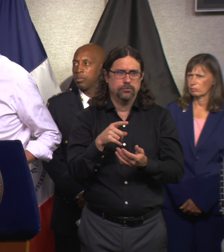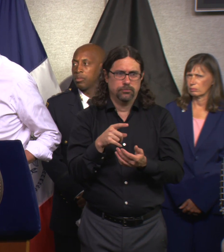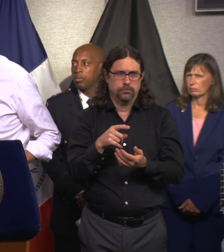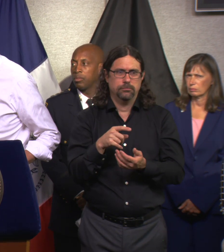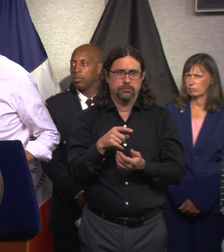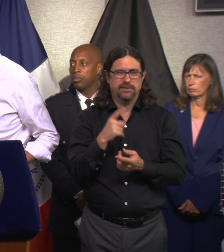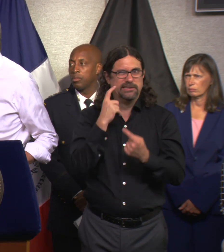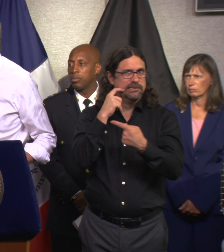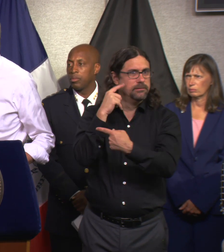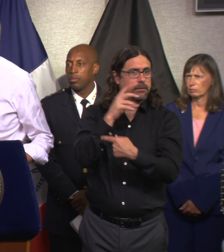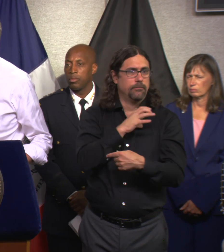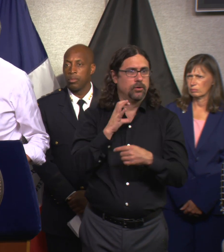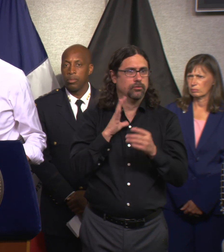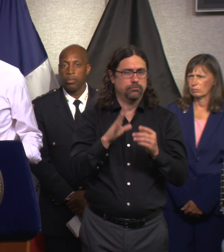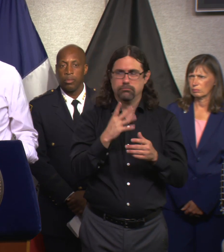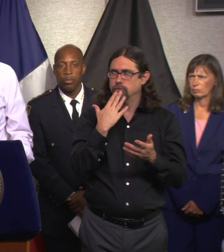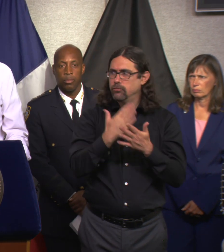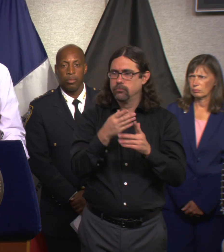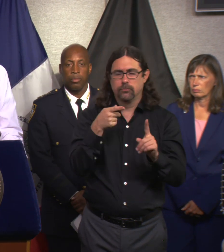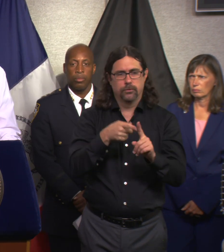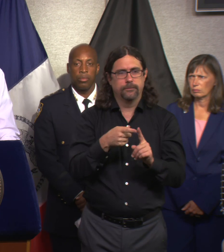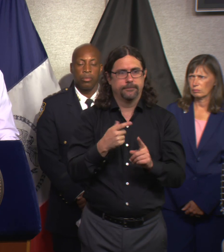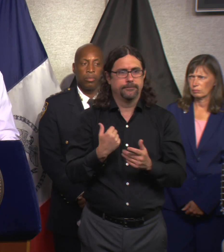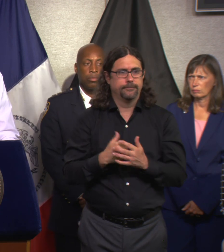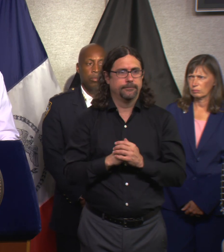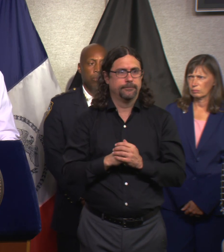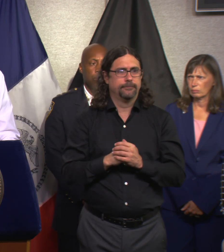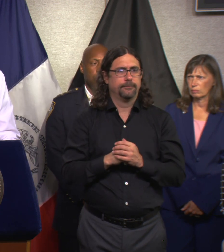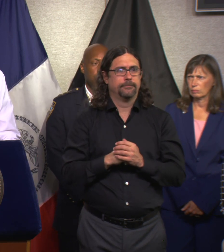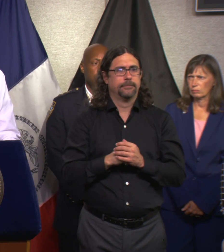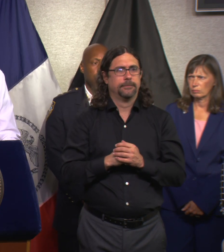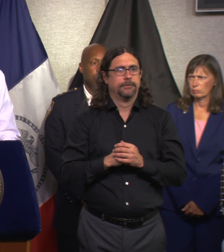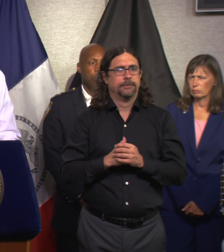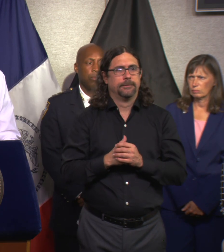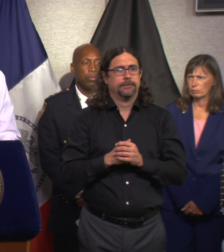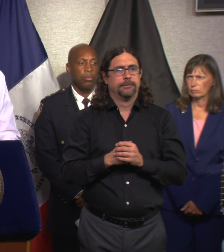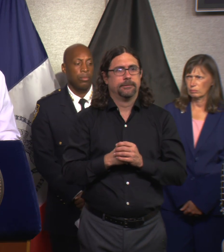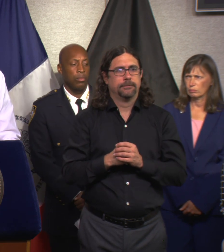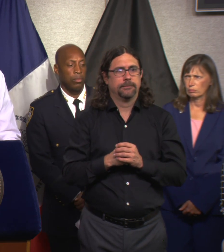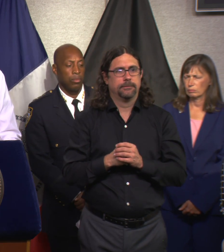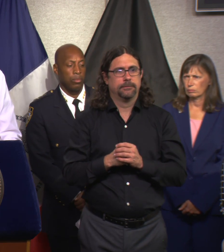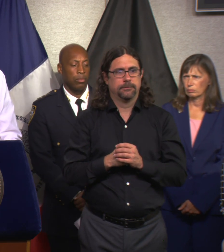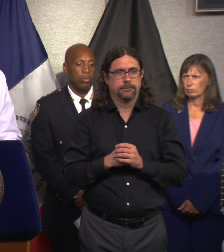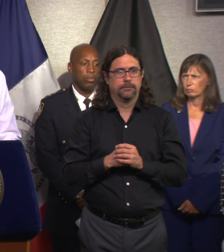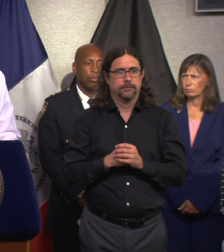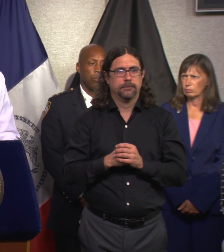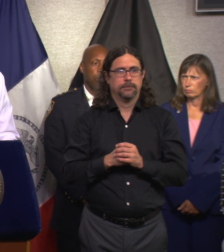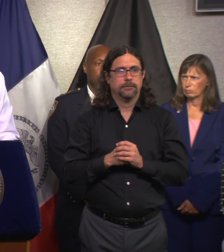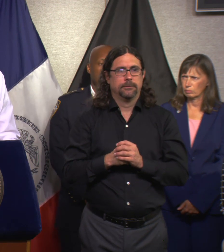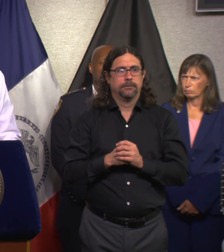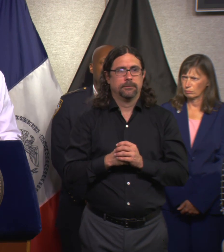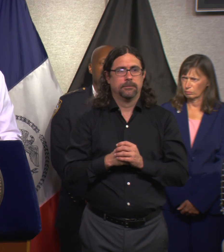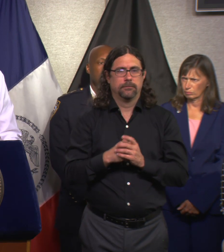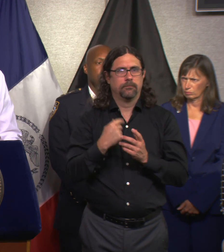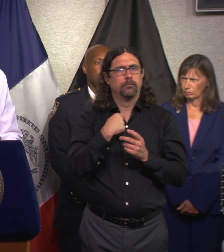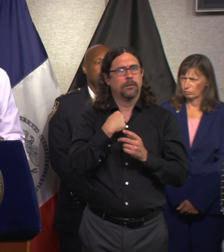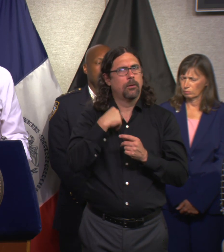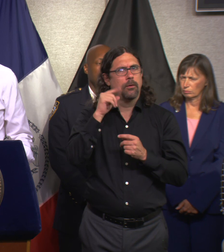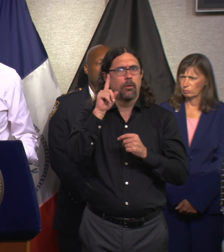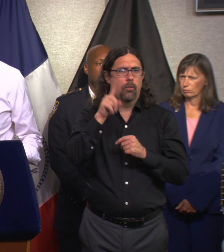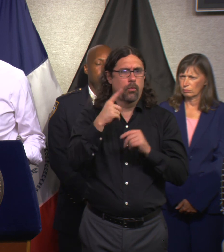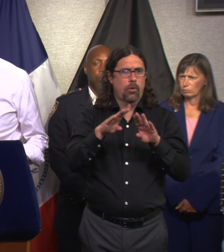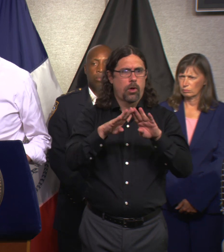servicing we normally do, and understanding we would only do it if we had the lifeguard coverage. Because remember, last thing we want to do is solve one problem and create a new